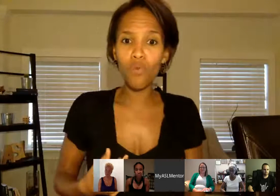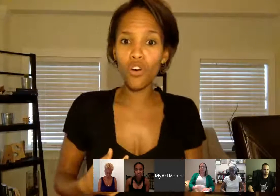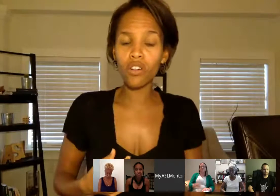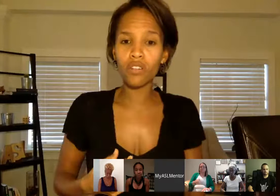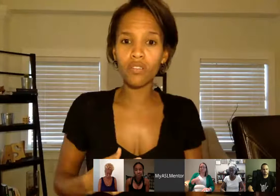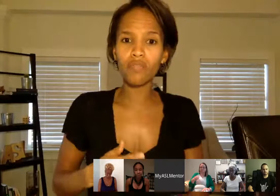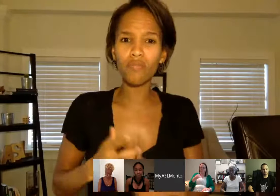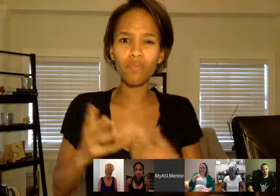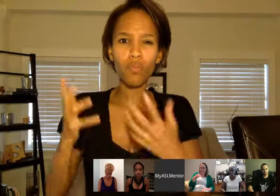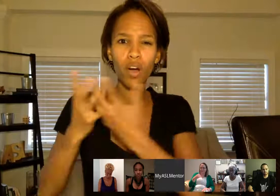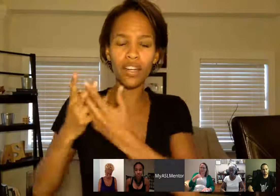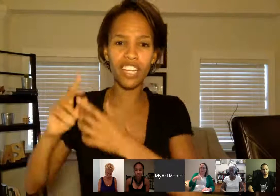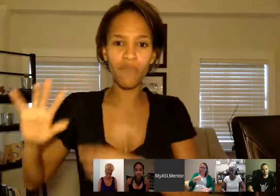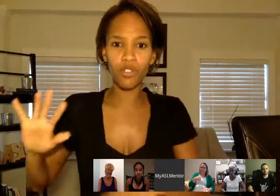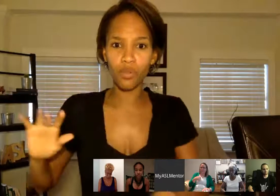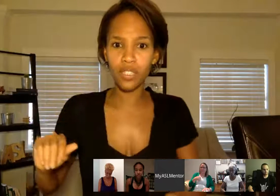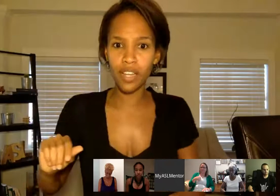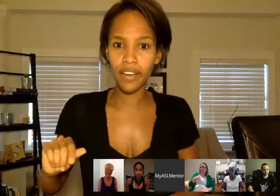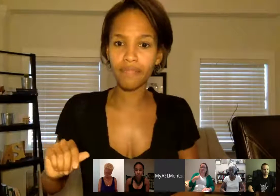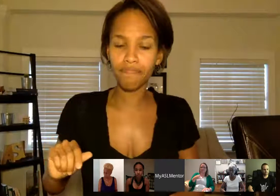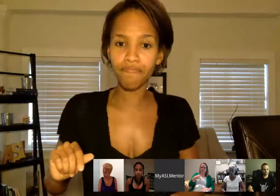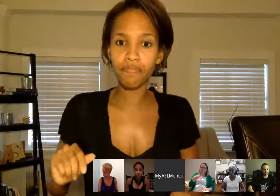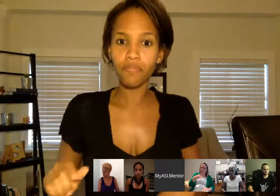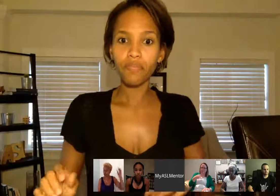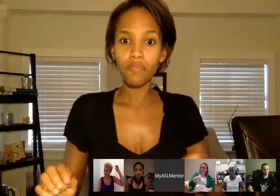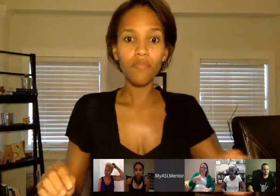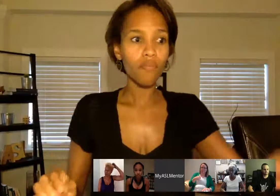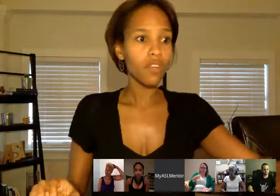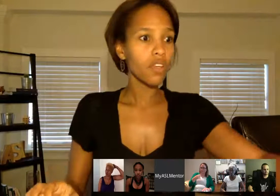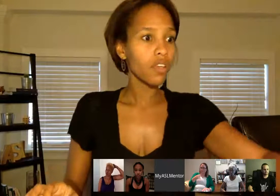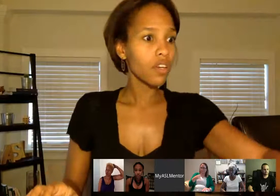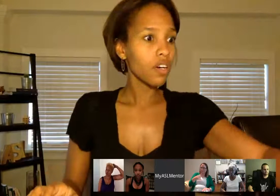is more what a deaf person would